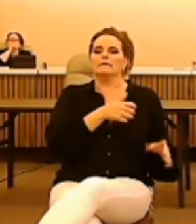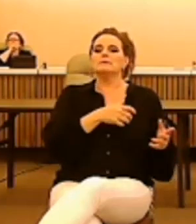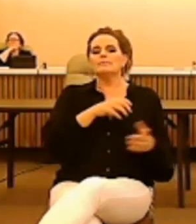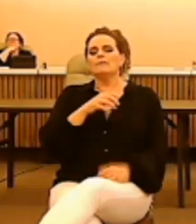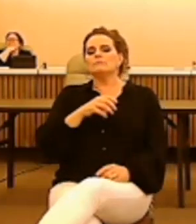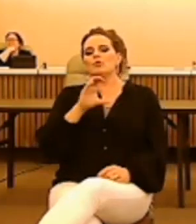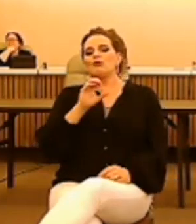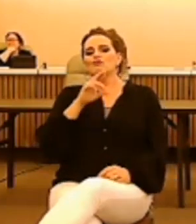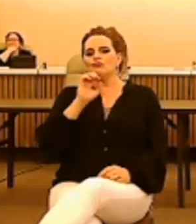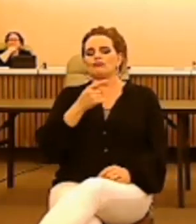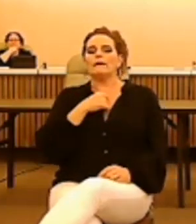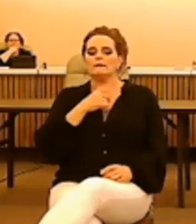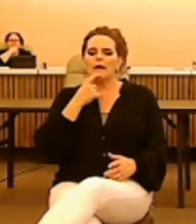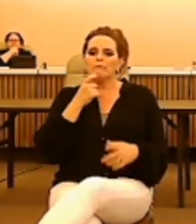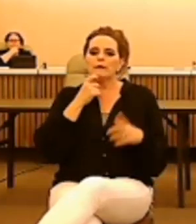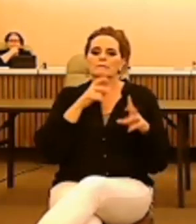with stuff like that. So,